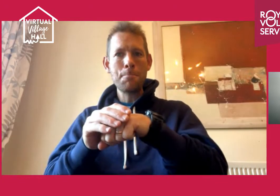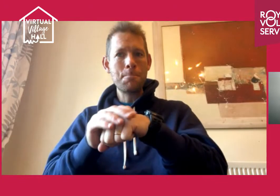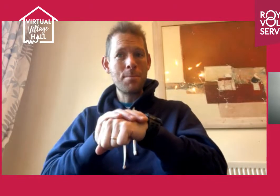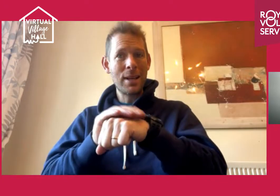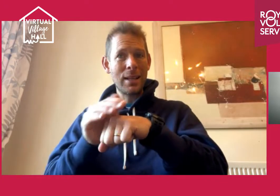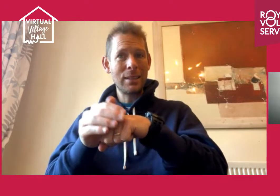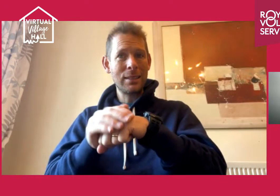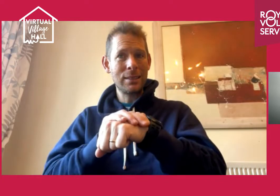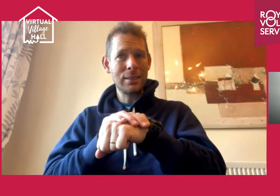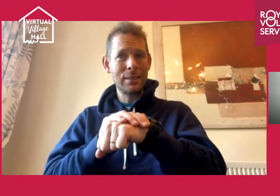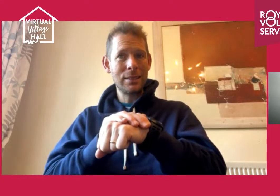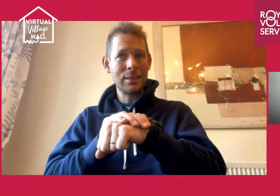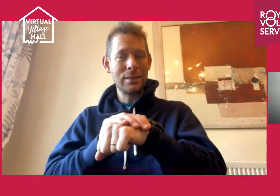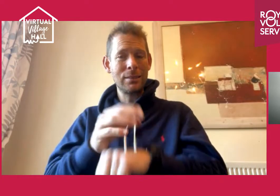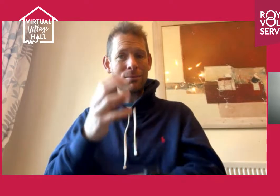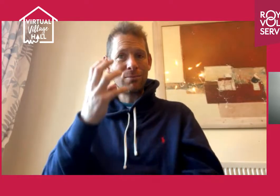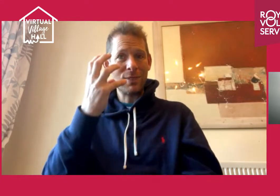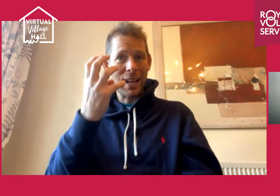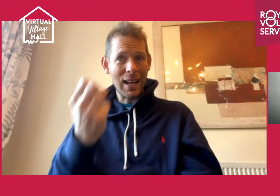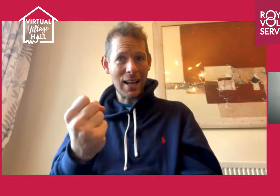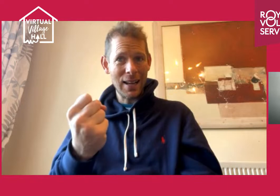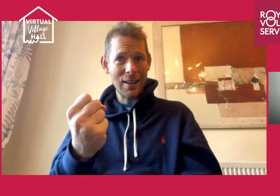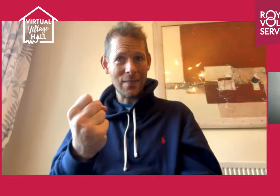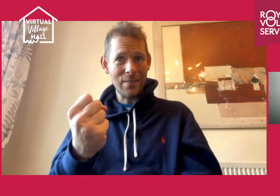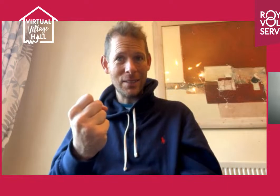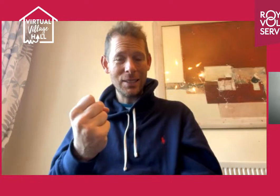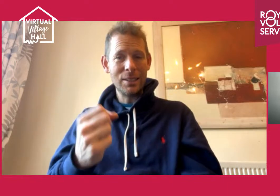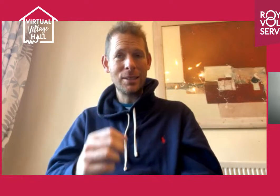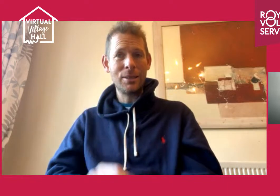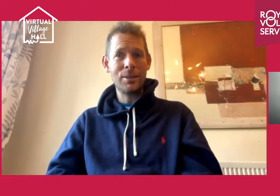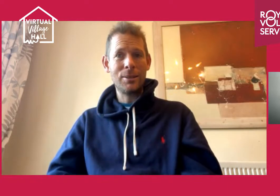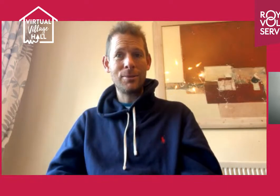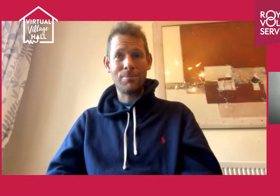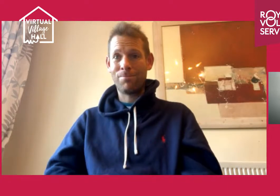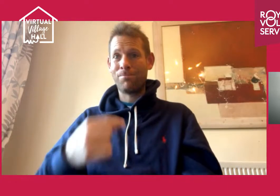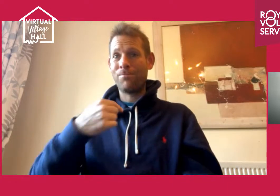you, pet, have. Do you have a pet?